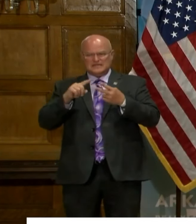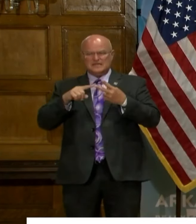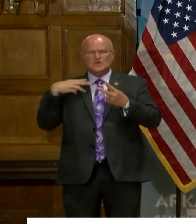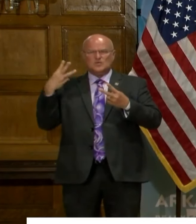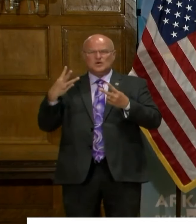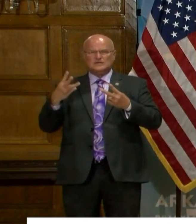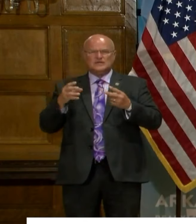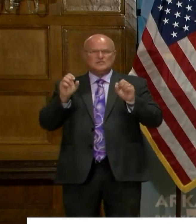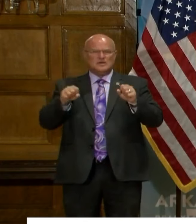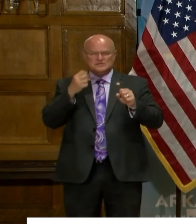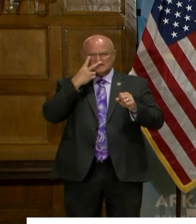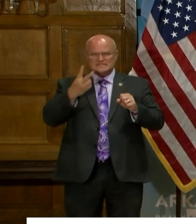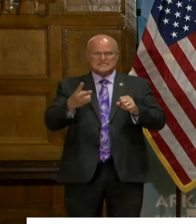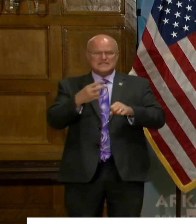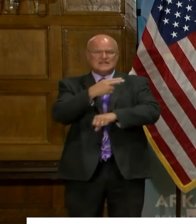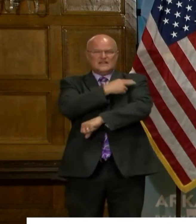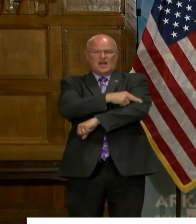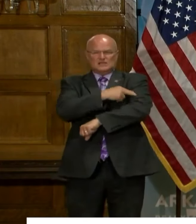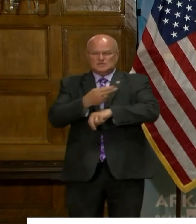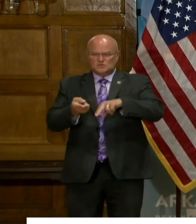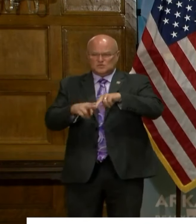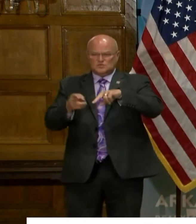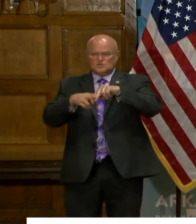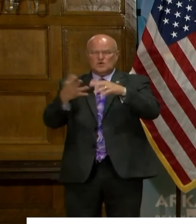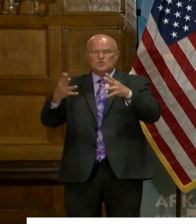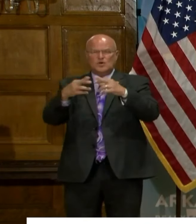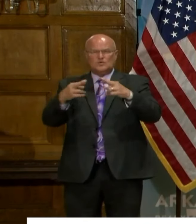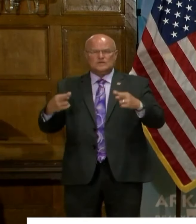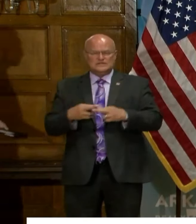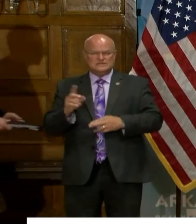seeing hospitalizations grow?